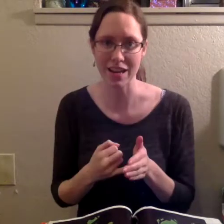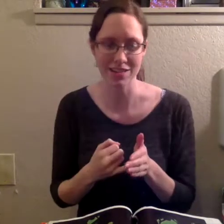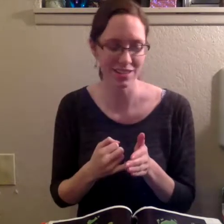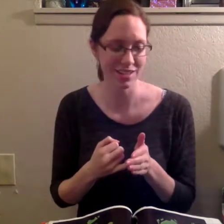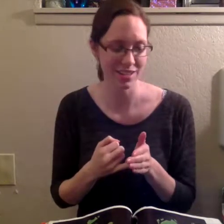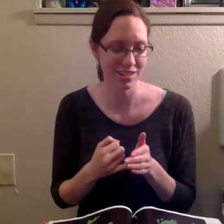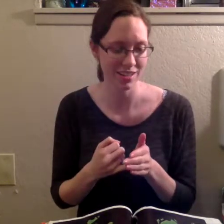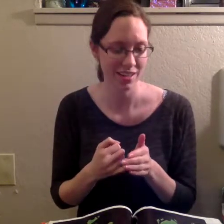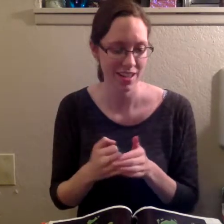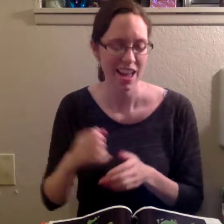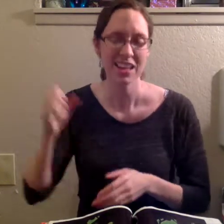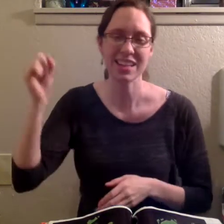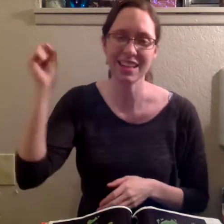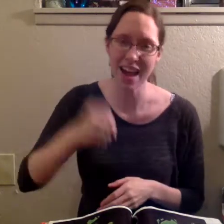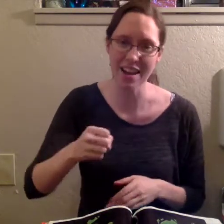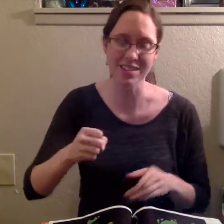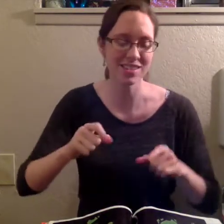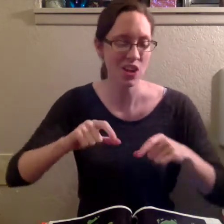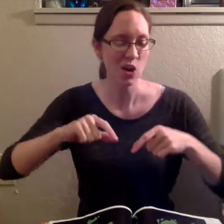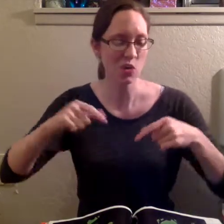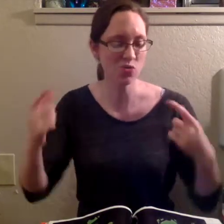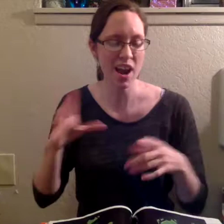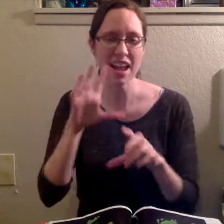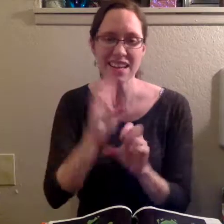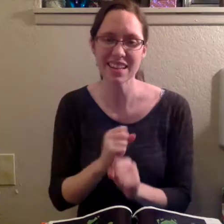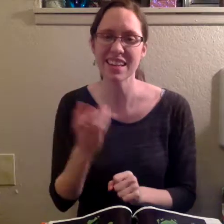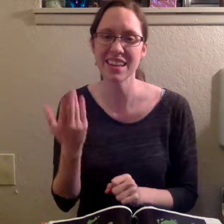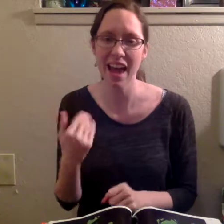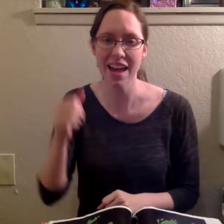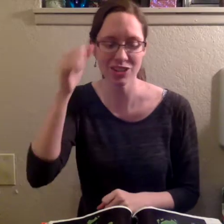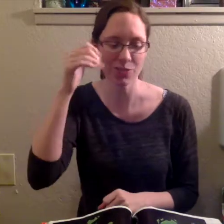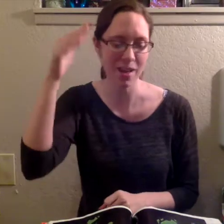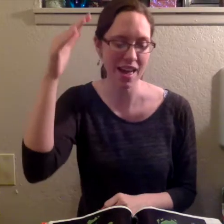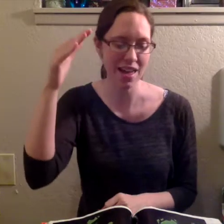it. "Yes, great catch, man!"